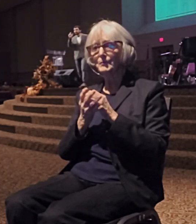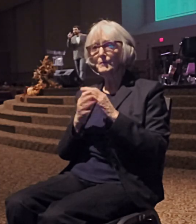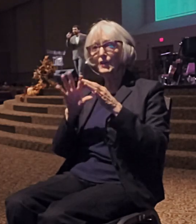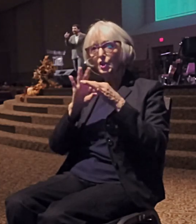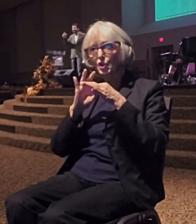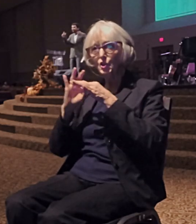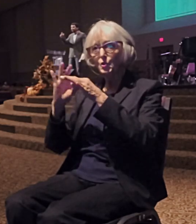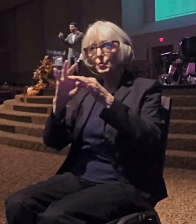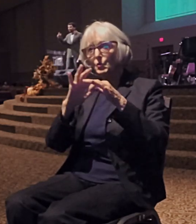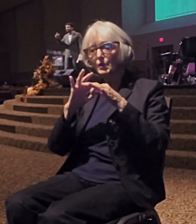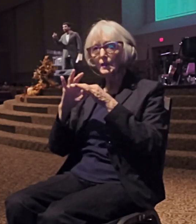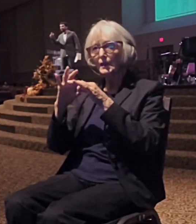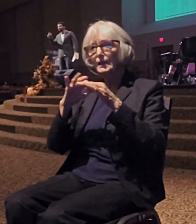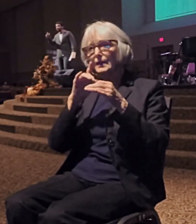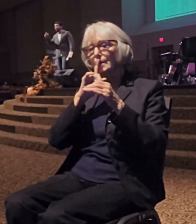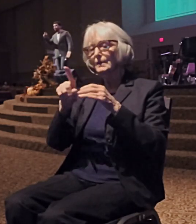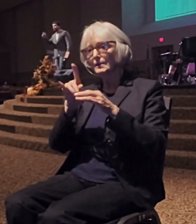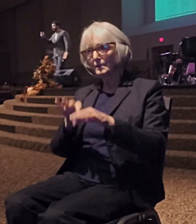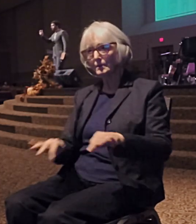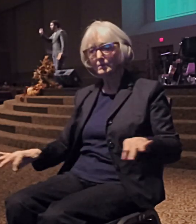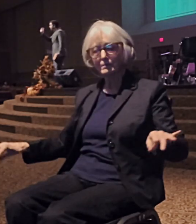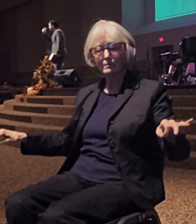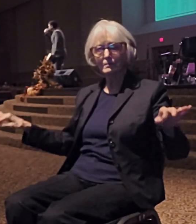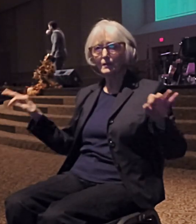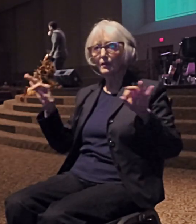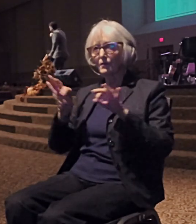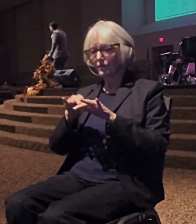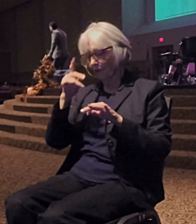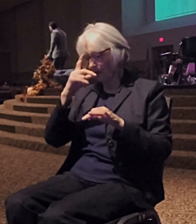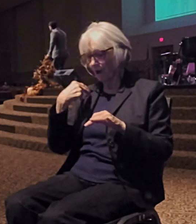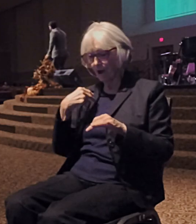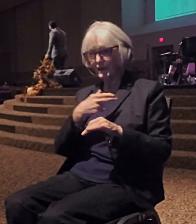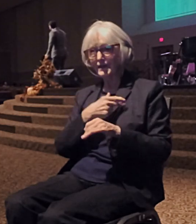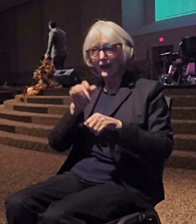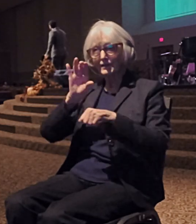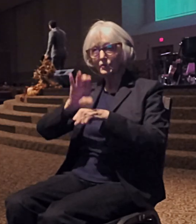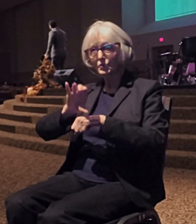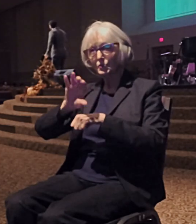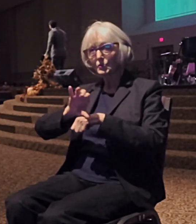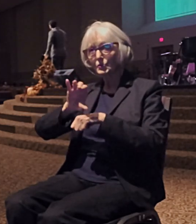Unity is vital for us as a church